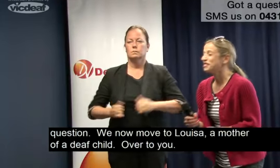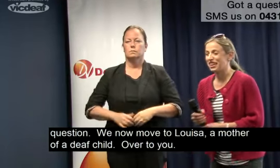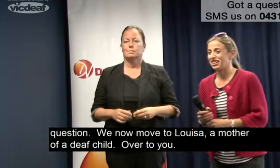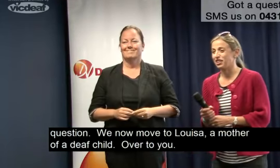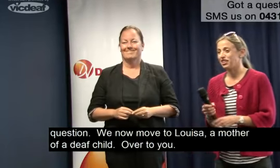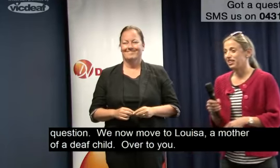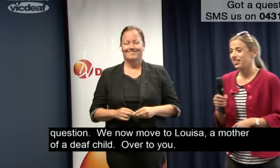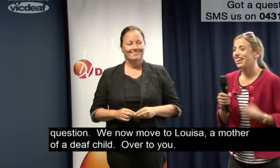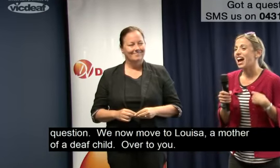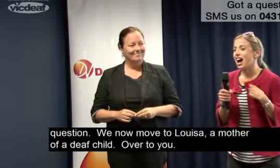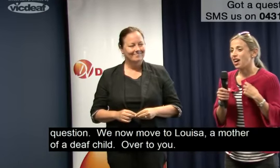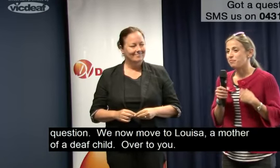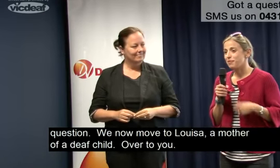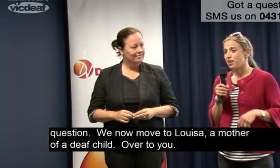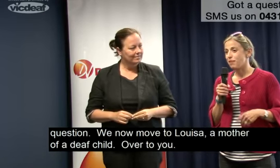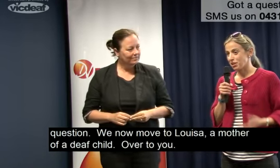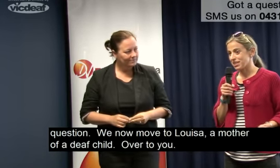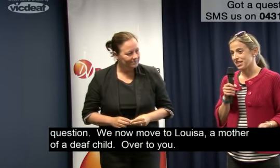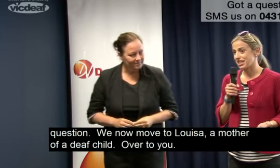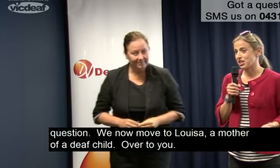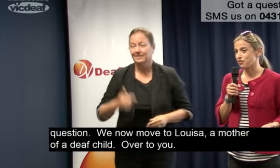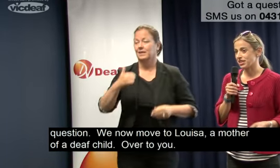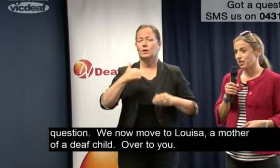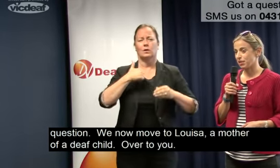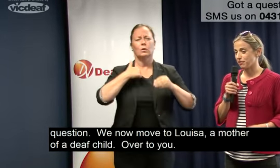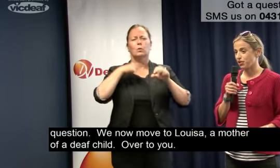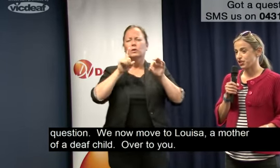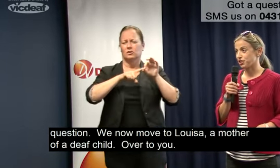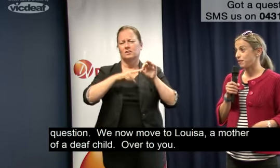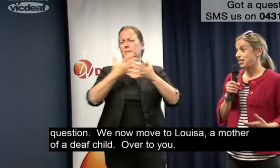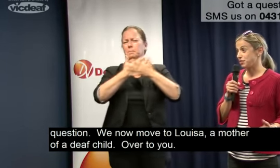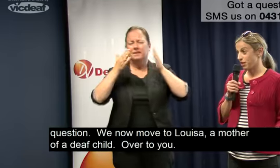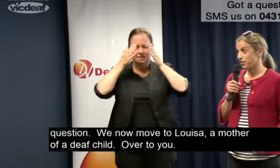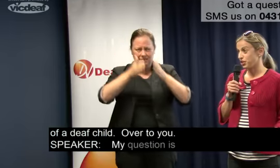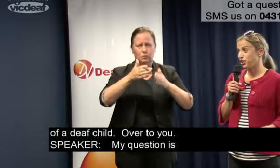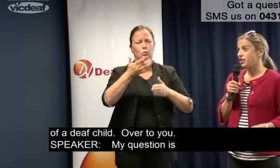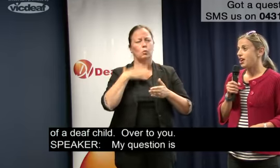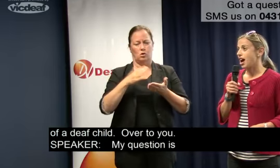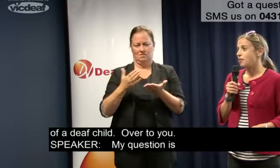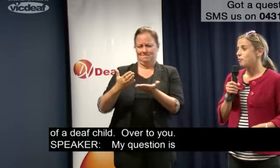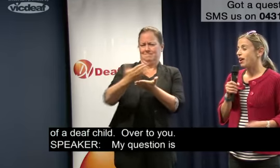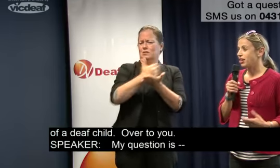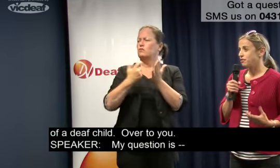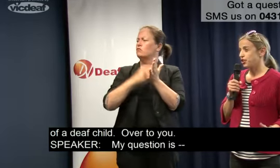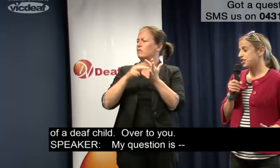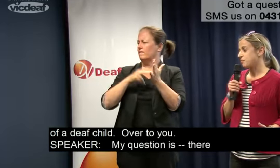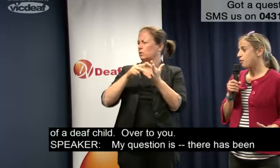Thank you. My question is, there's obviously a big focus on raising revenue. Why are you focusing more